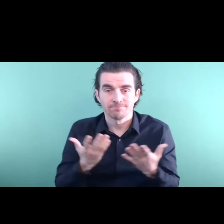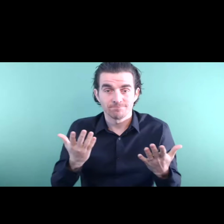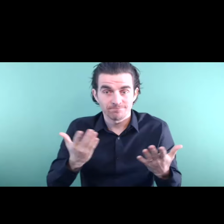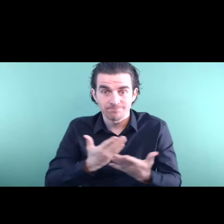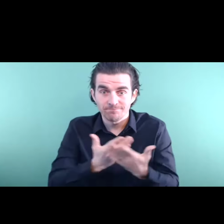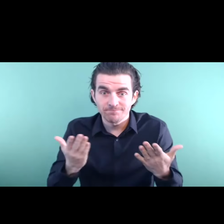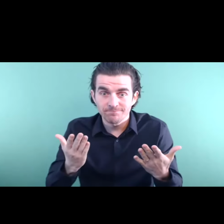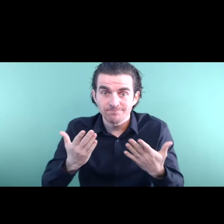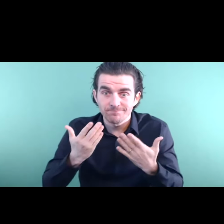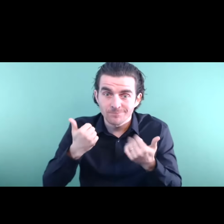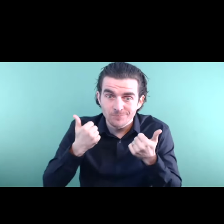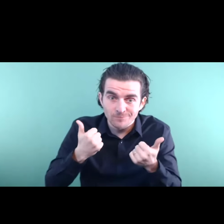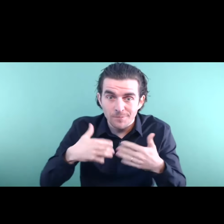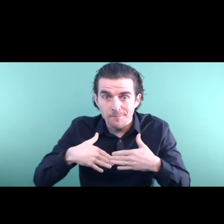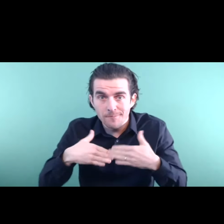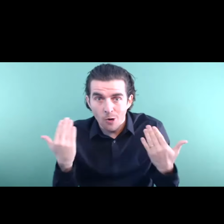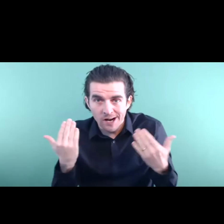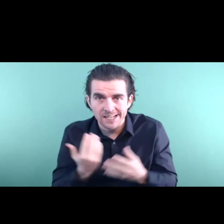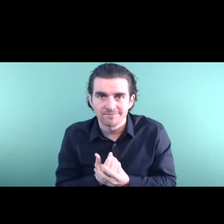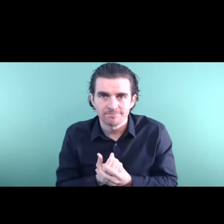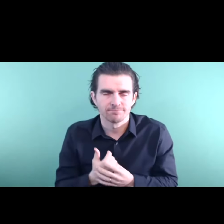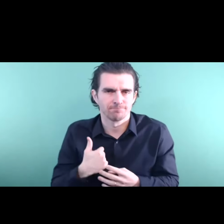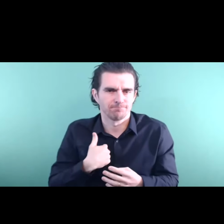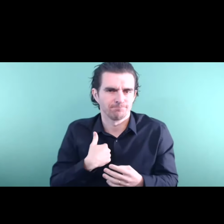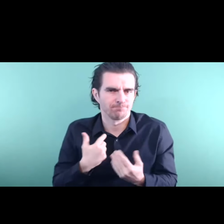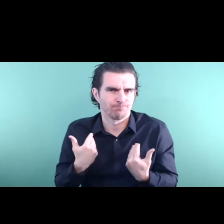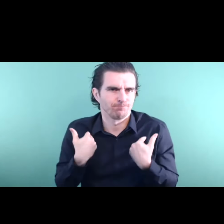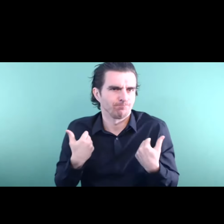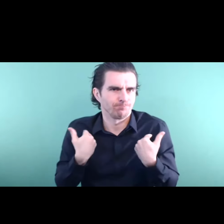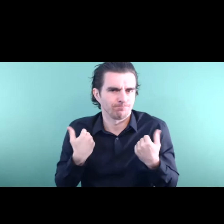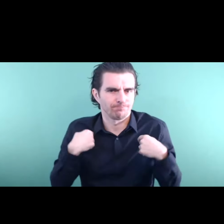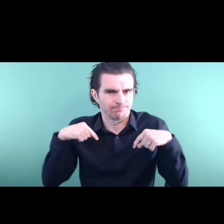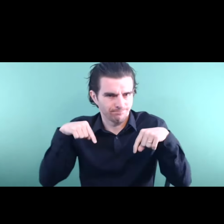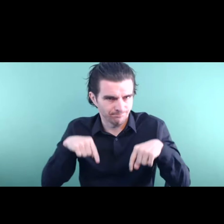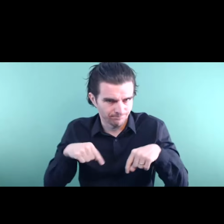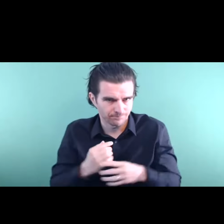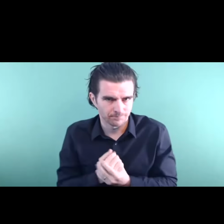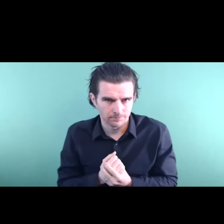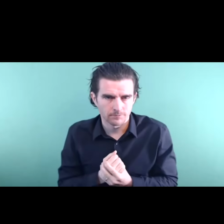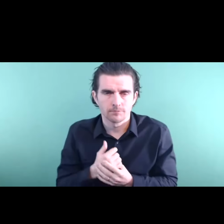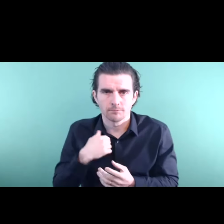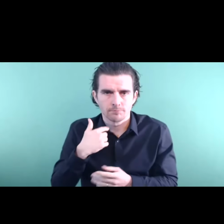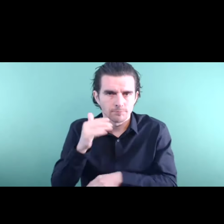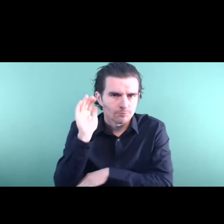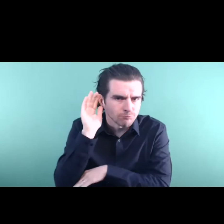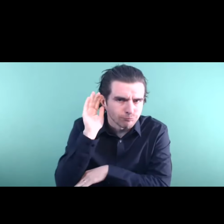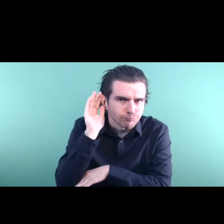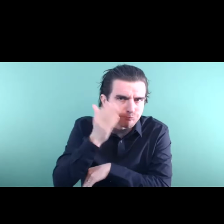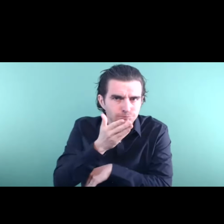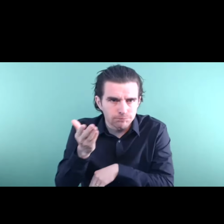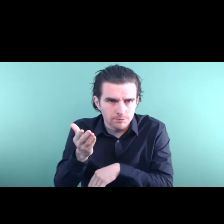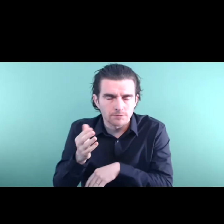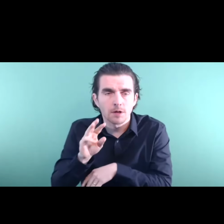interesting and inspiring for me. I'm going to present you with my perspective on